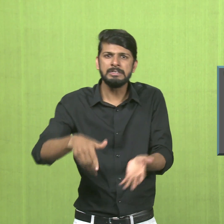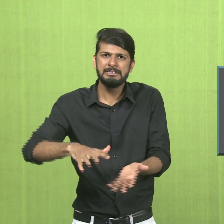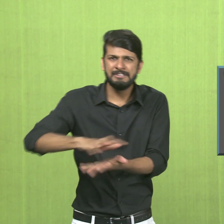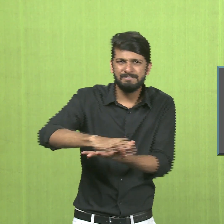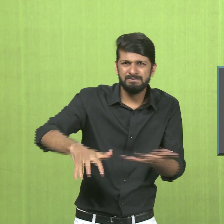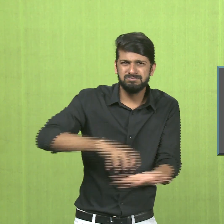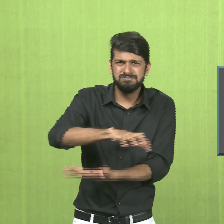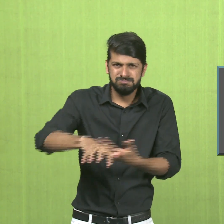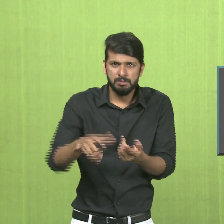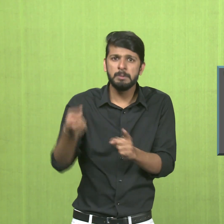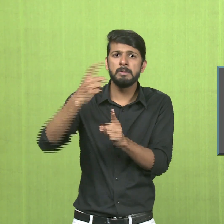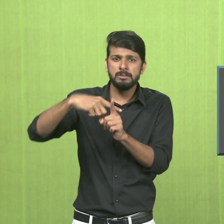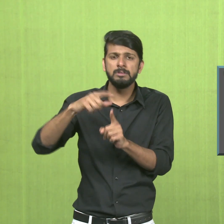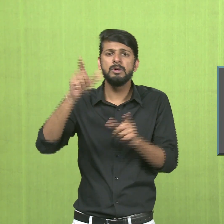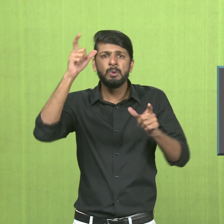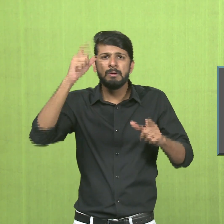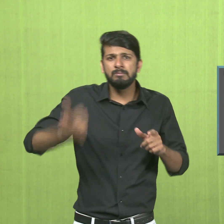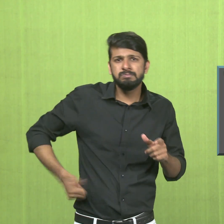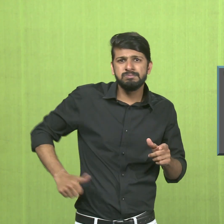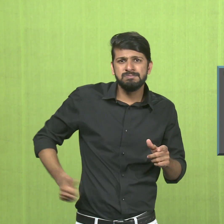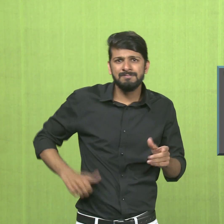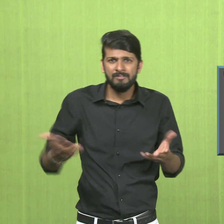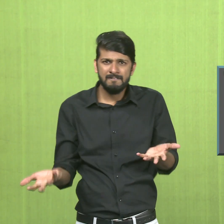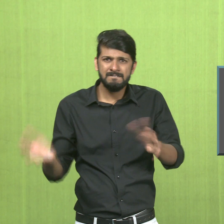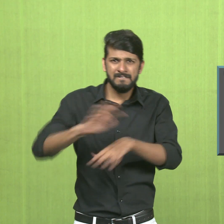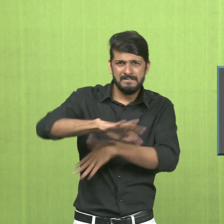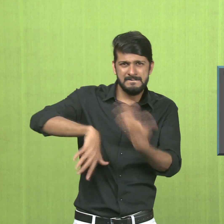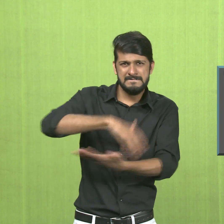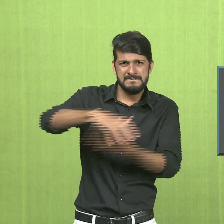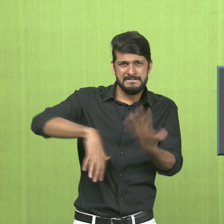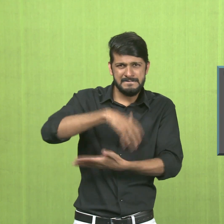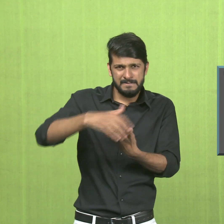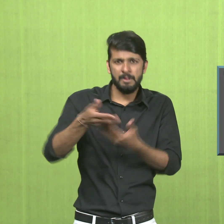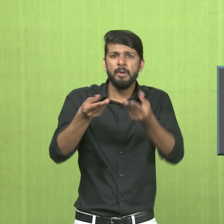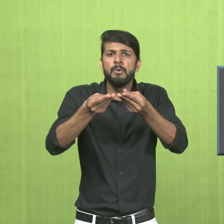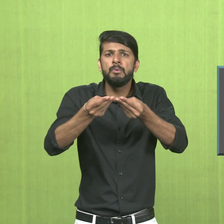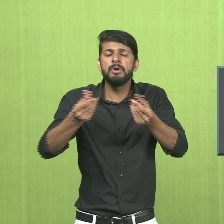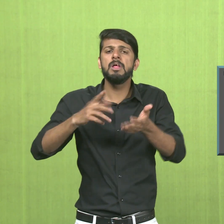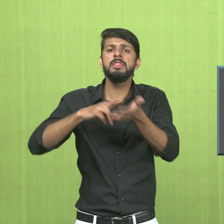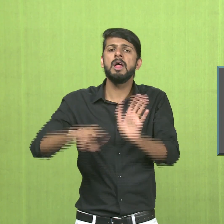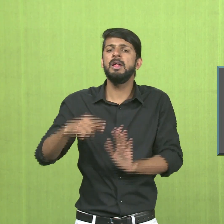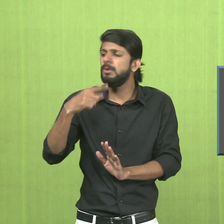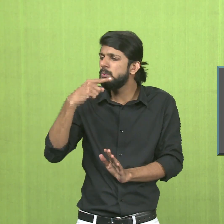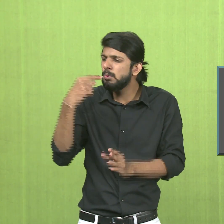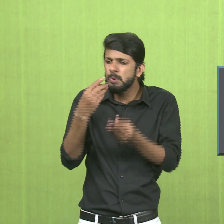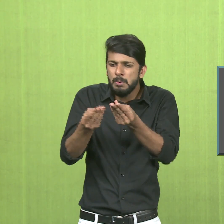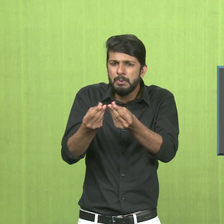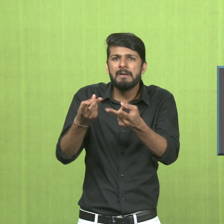is plastered using cow dung and mud slurry. So, they would make a kind of